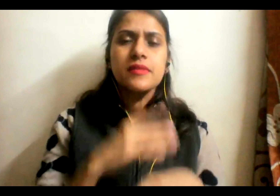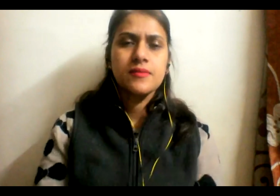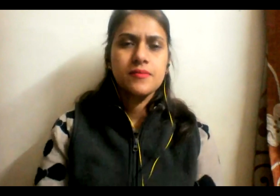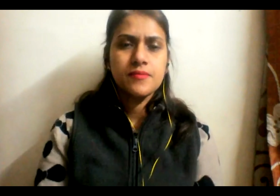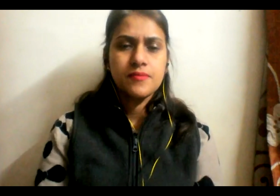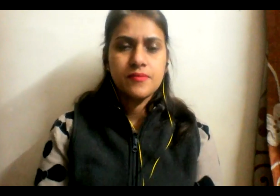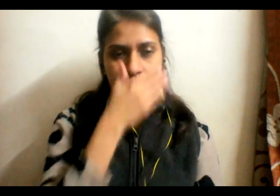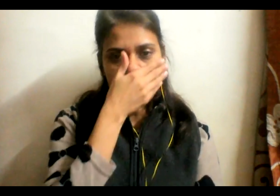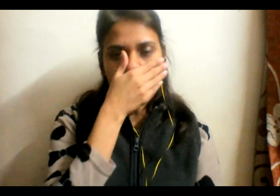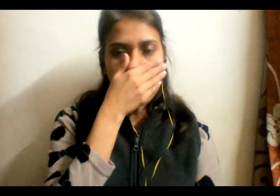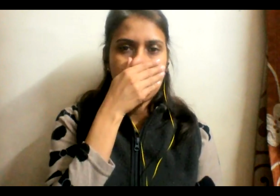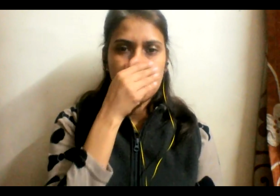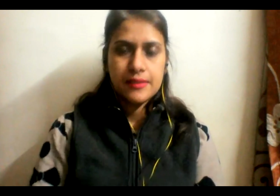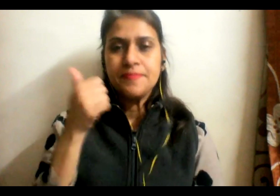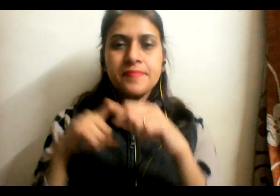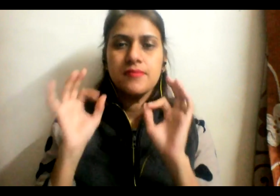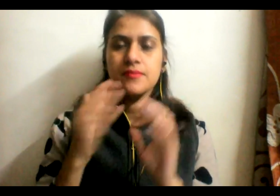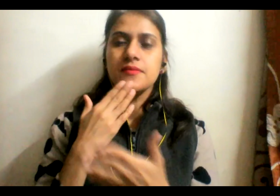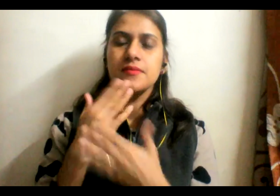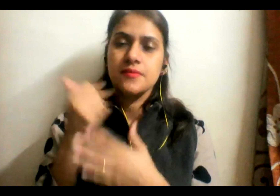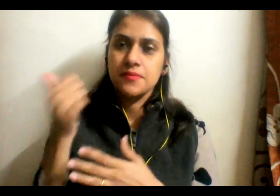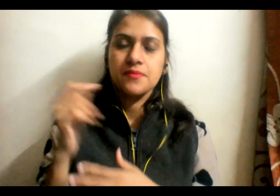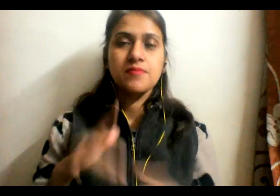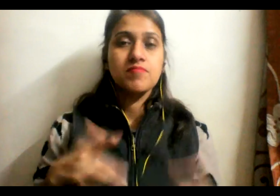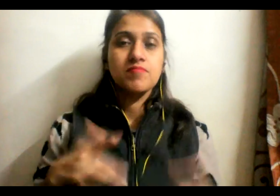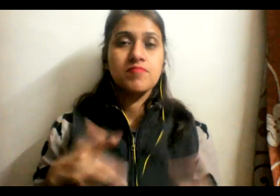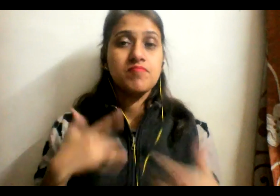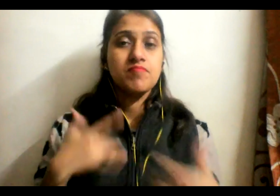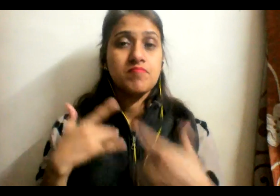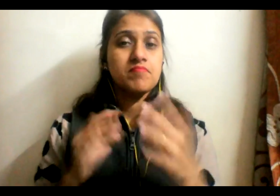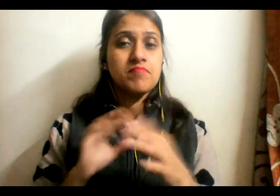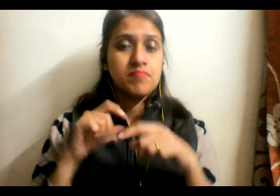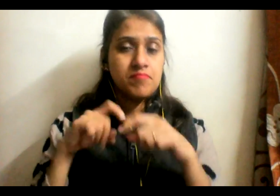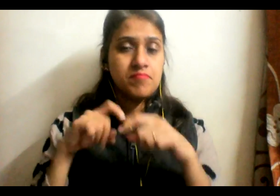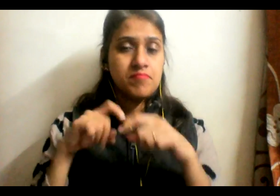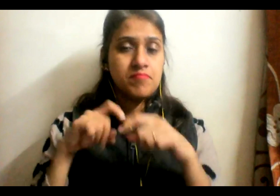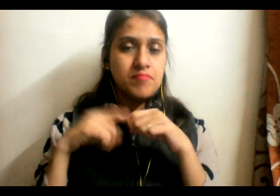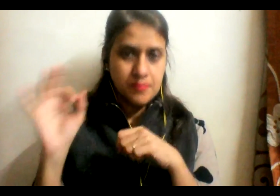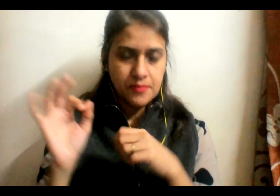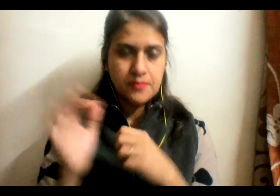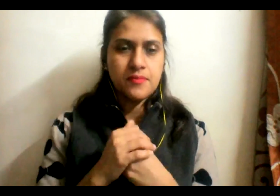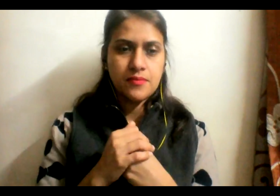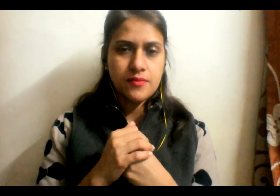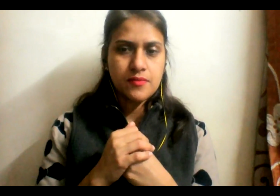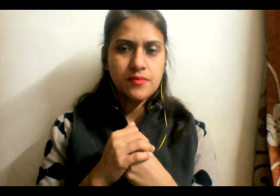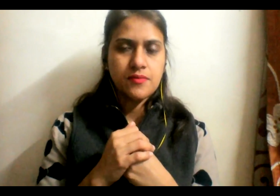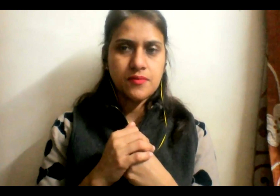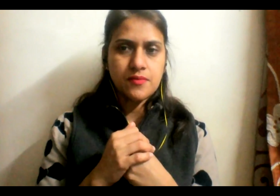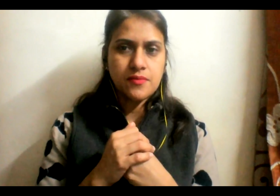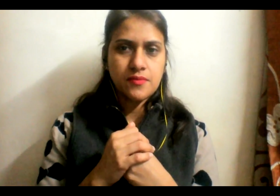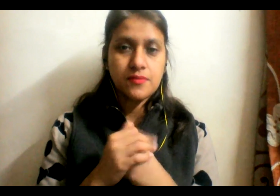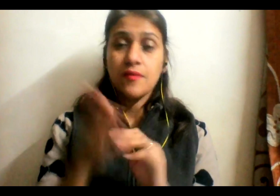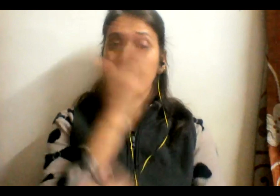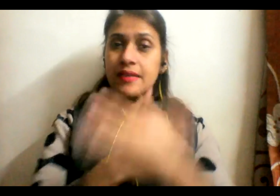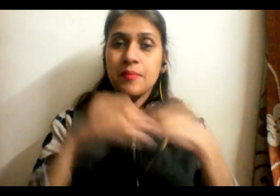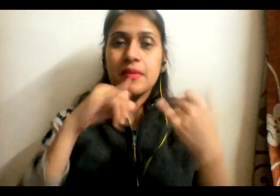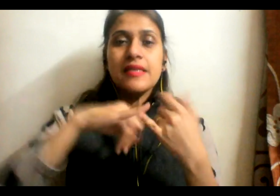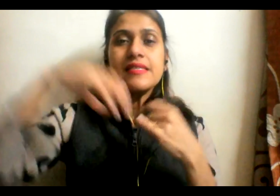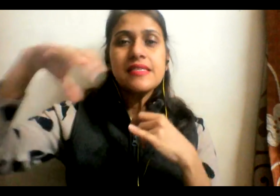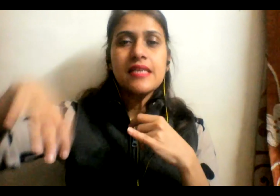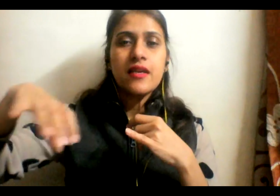Great. Thank you. Thank you. That's an interesting question. See, the disability is a state